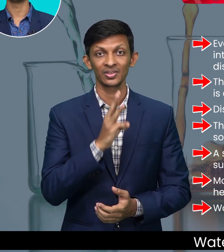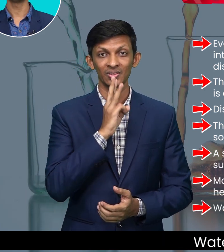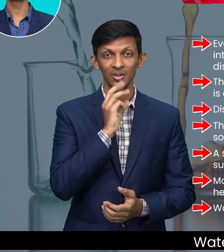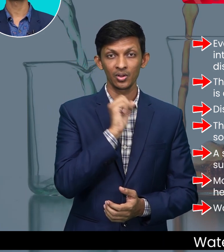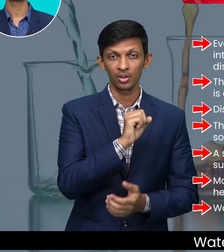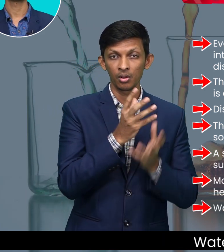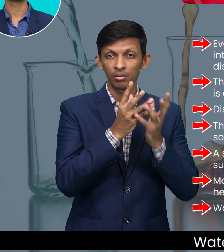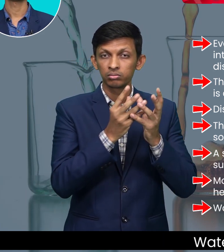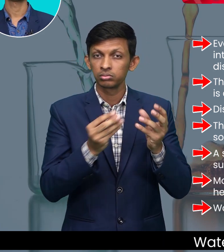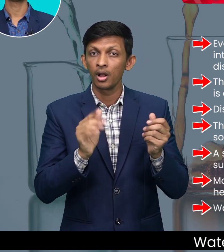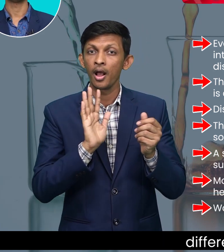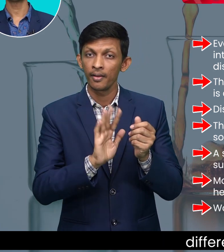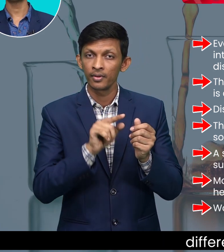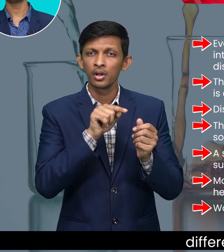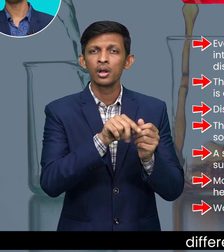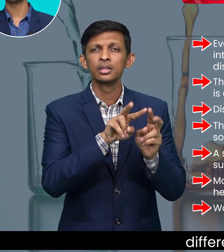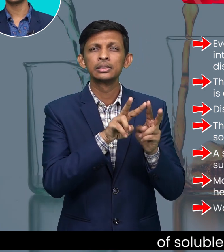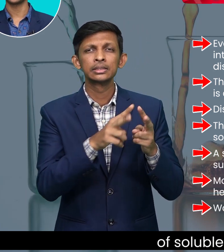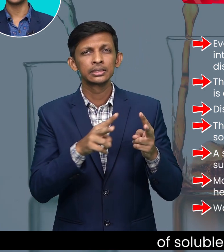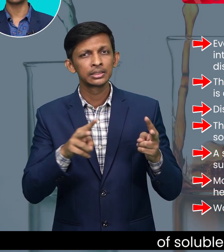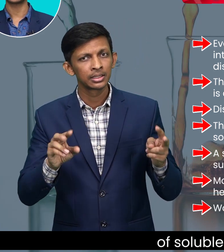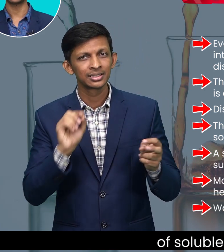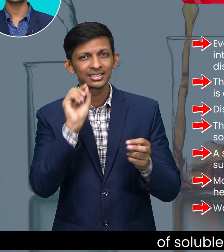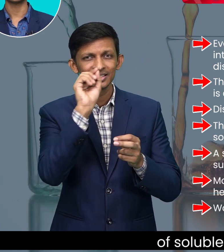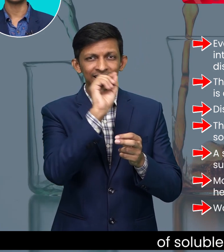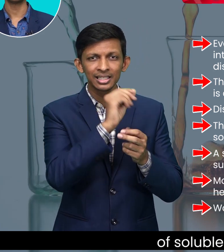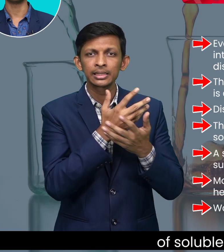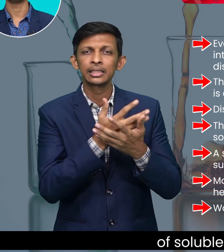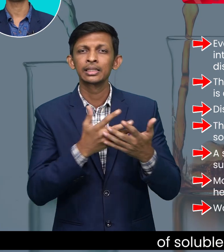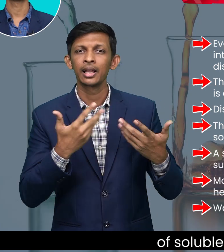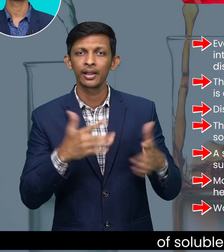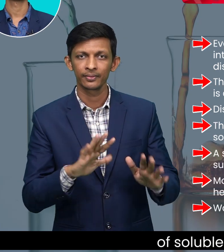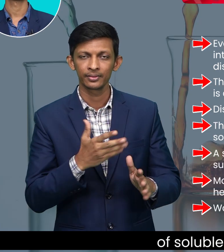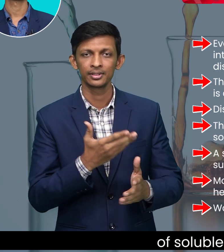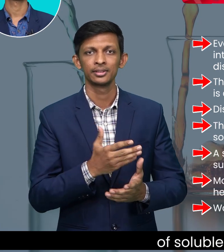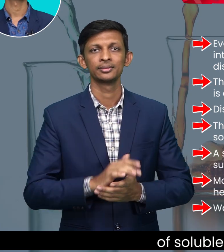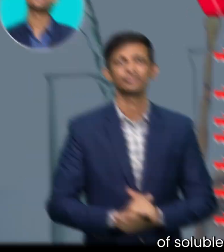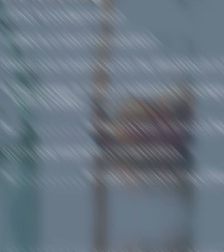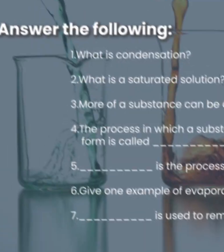Water dissolves different amounts of soluble substances in it.